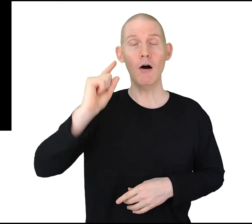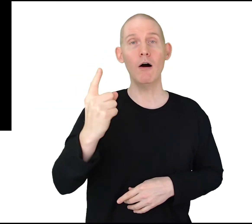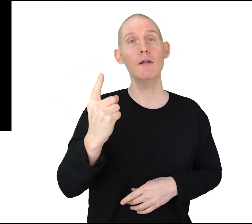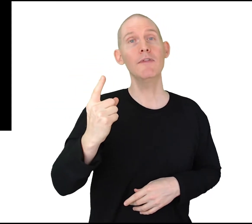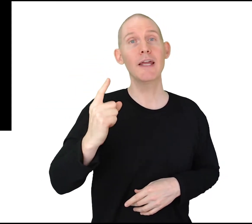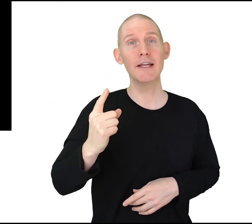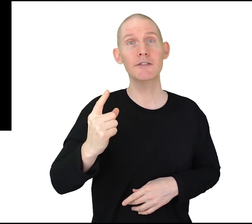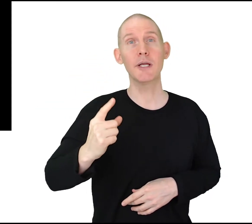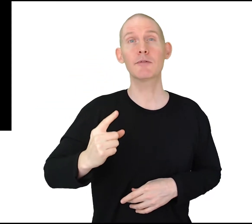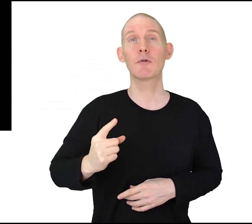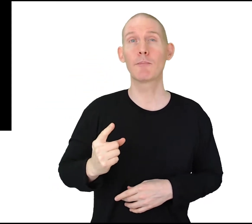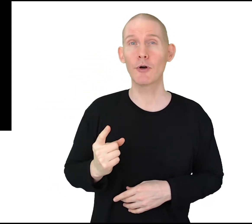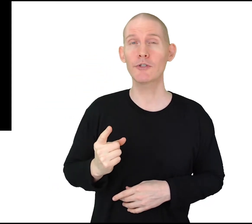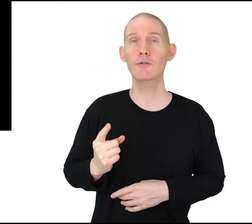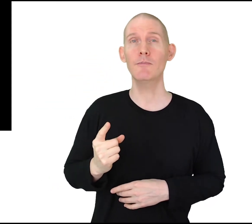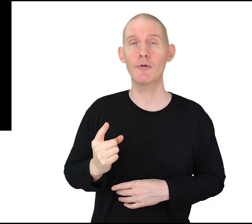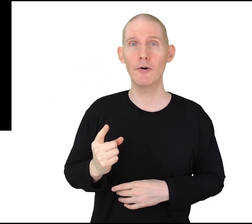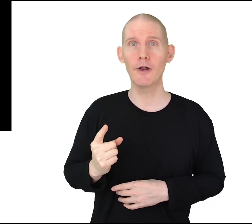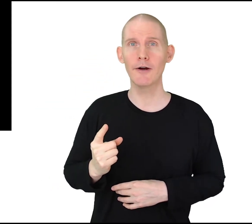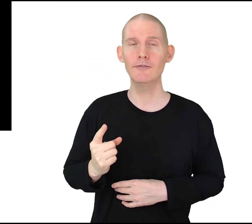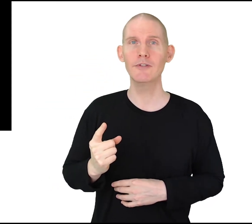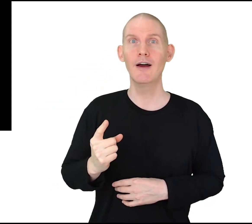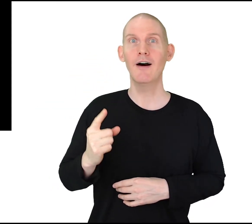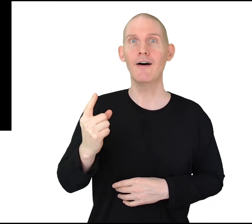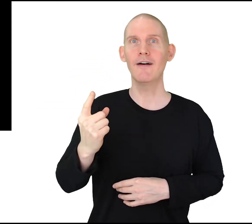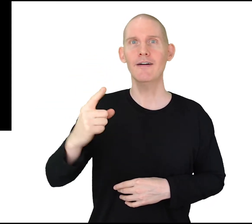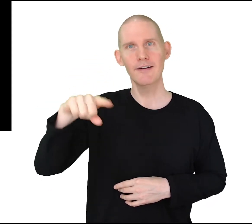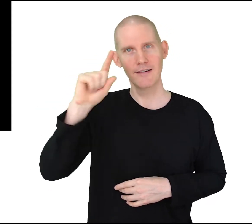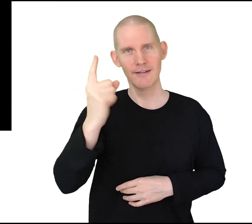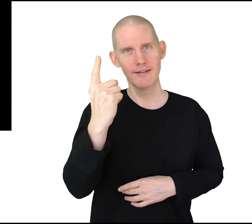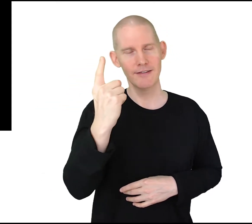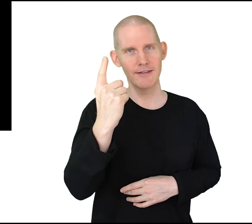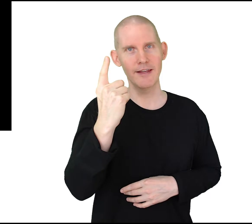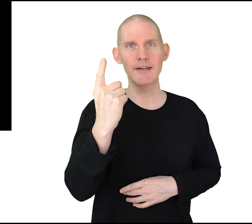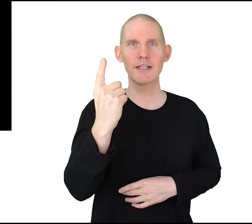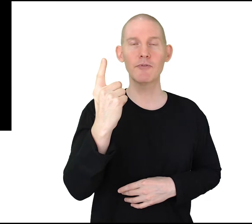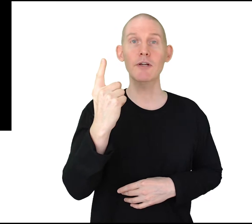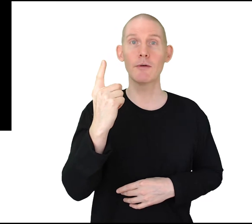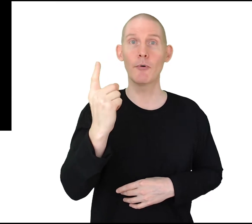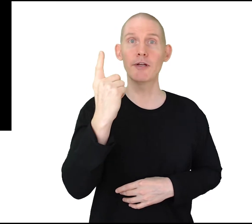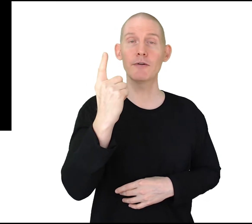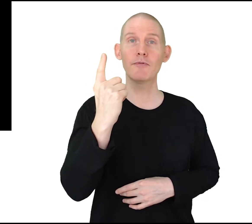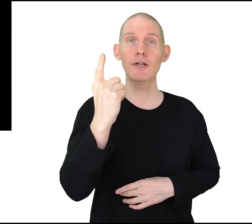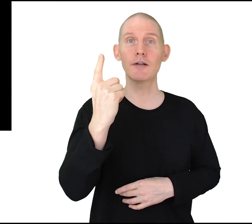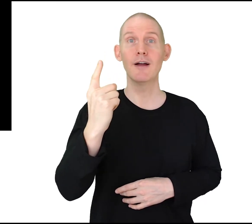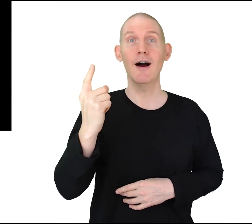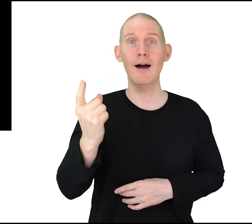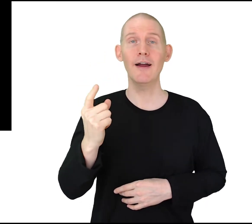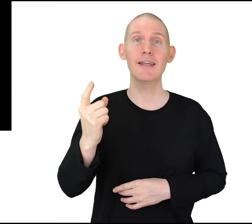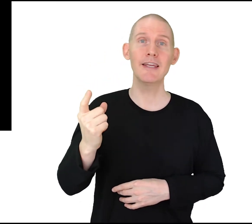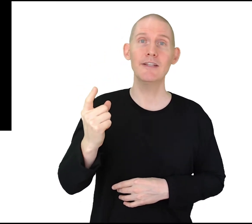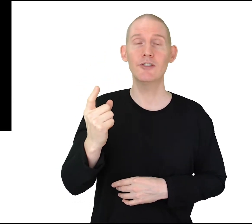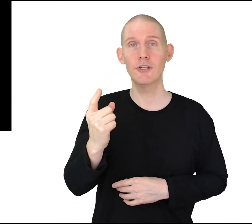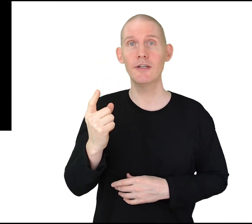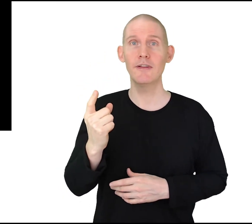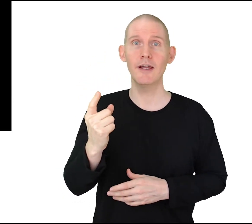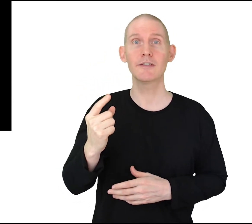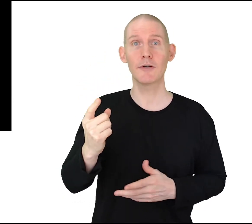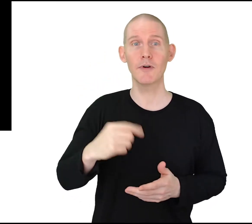of the hand shapes for personal pronouns are the index finger, the pointer finger. I, he, she, they, stuff like that.